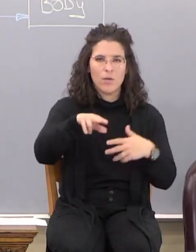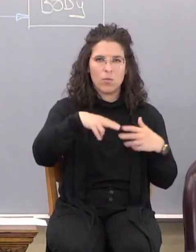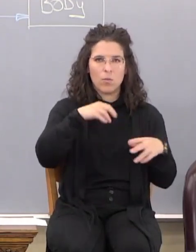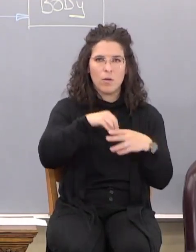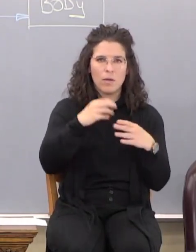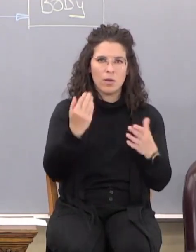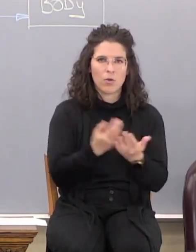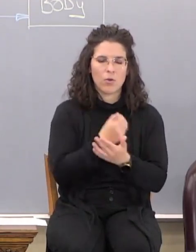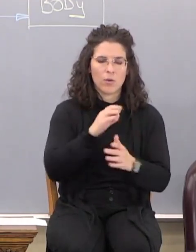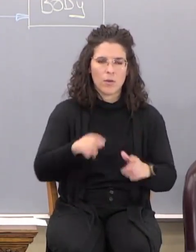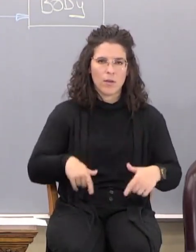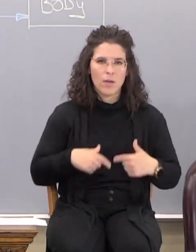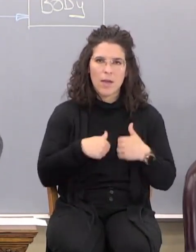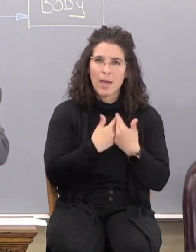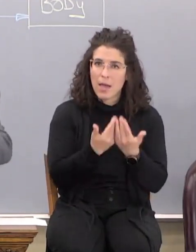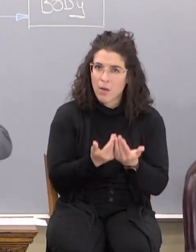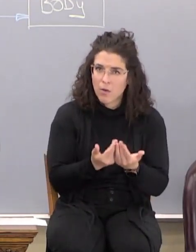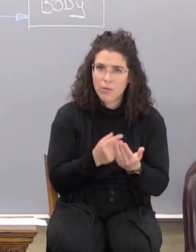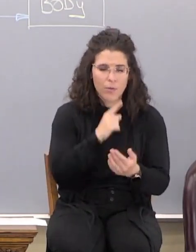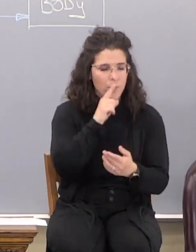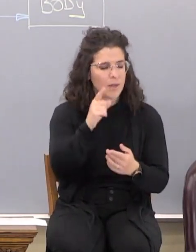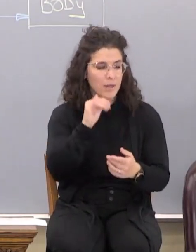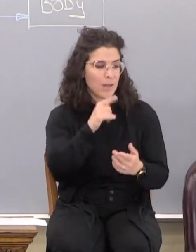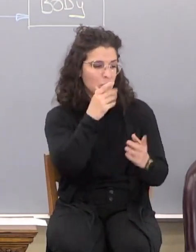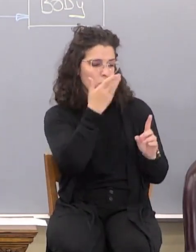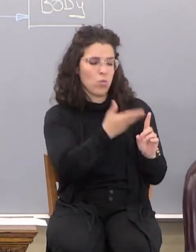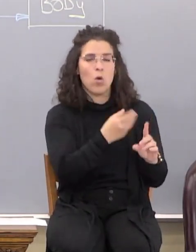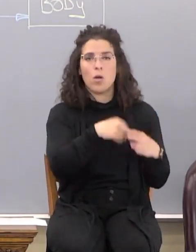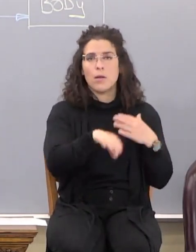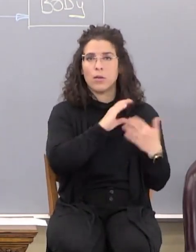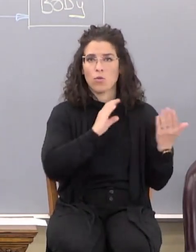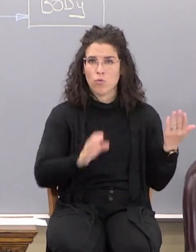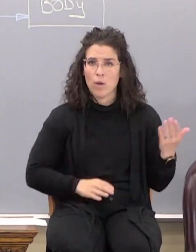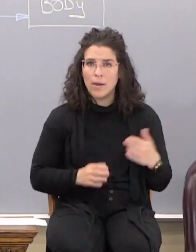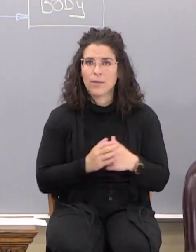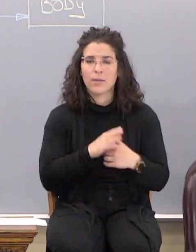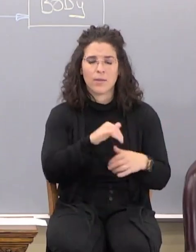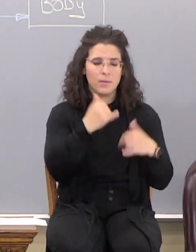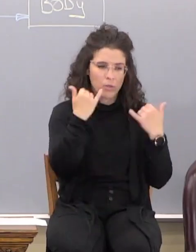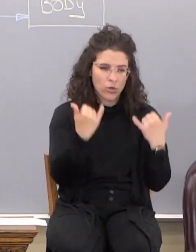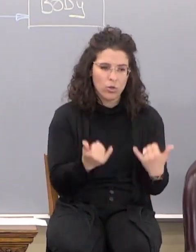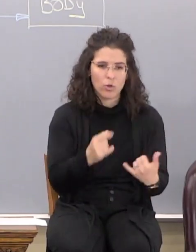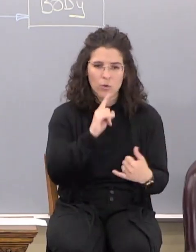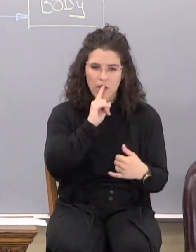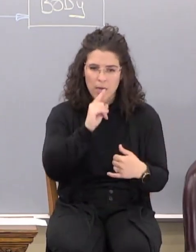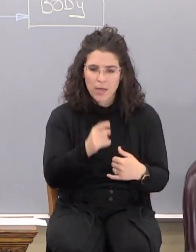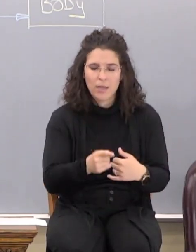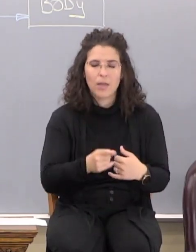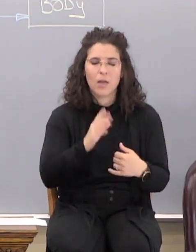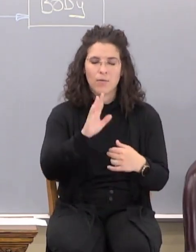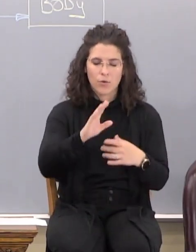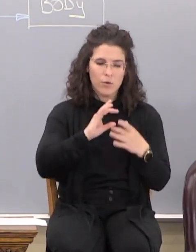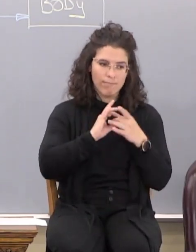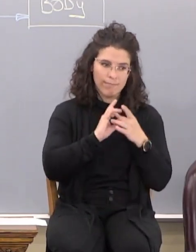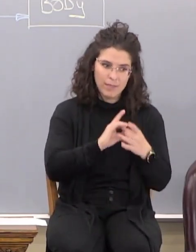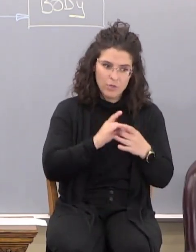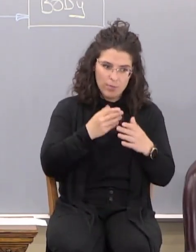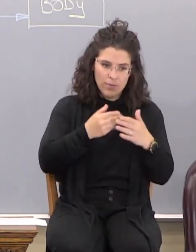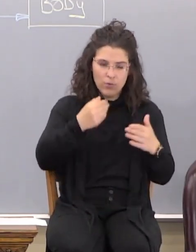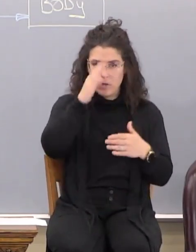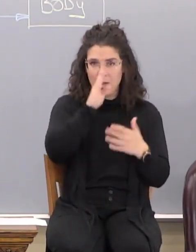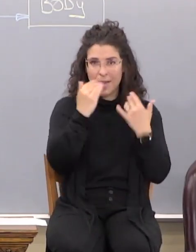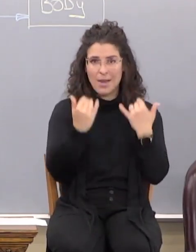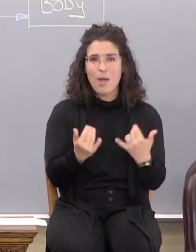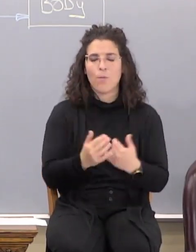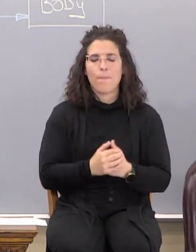you become dead to sin, alive unto God? The reality is that's who you are in Christ. That is the current reality of your actual condition before God right